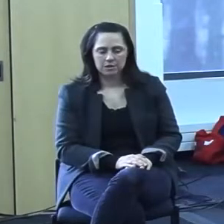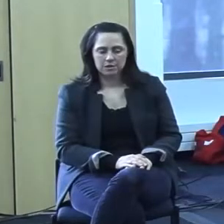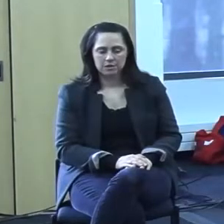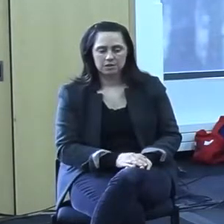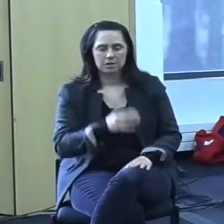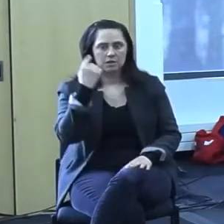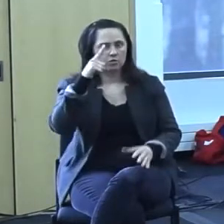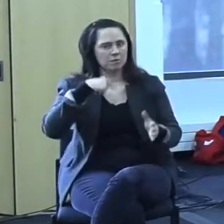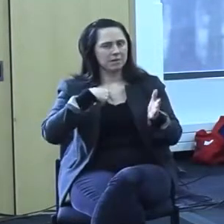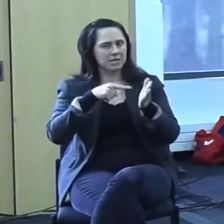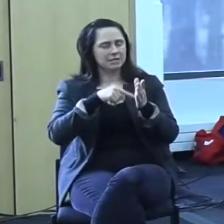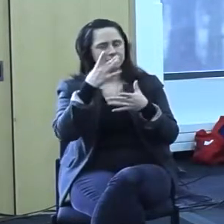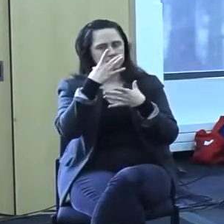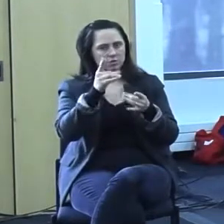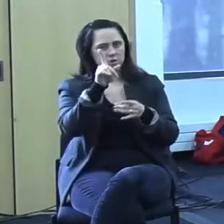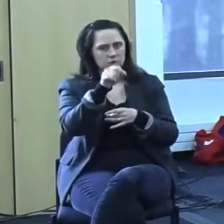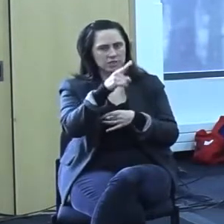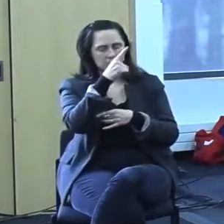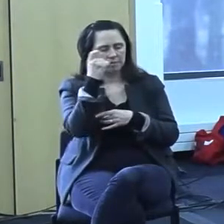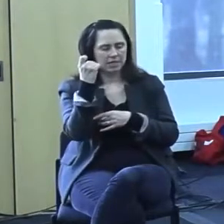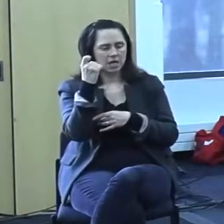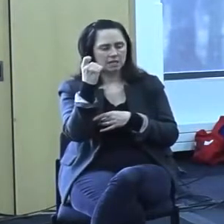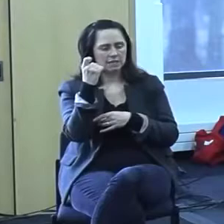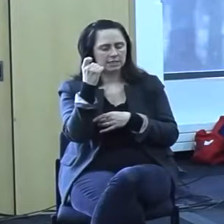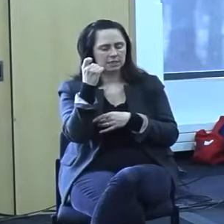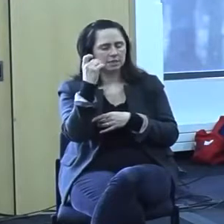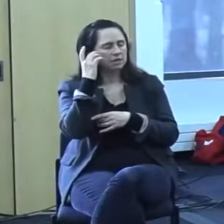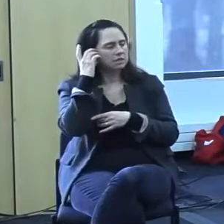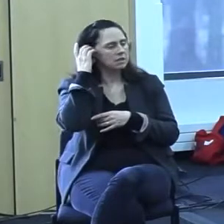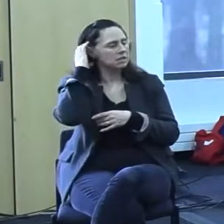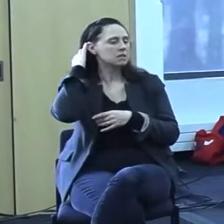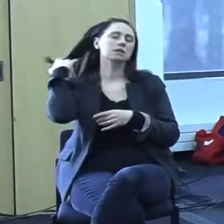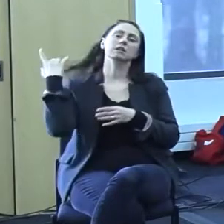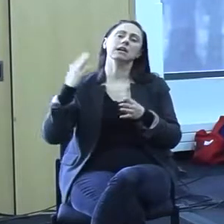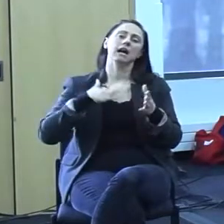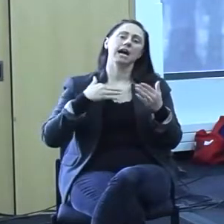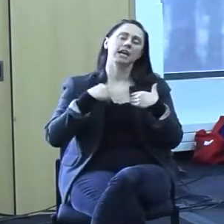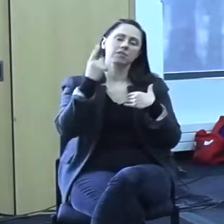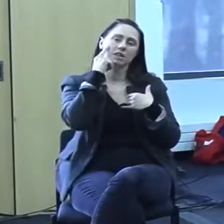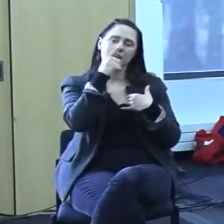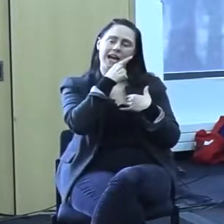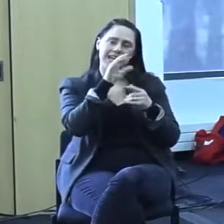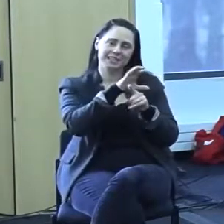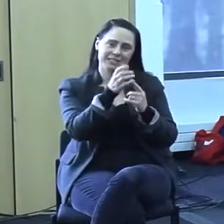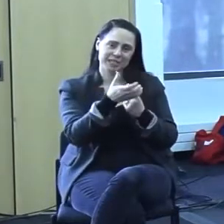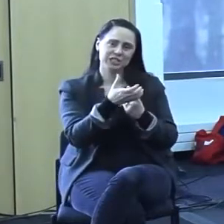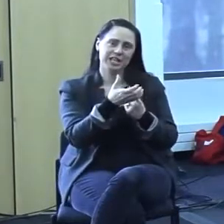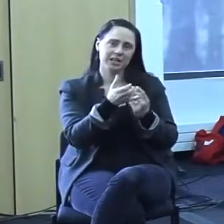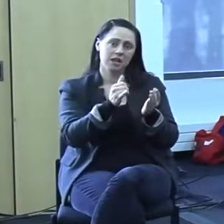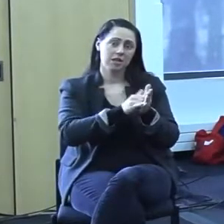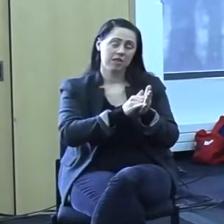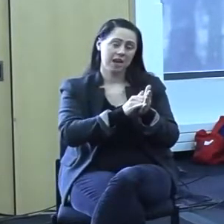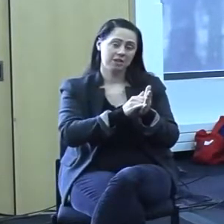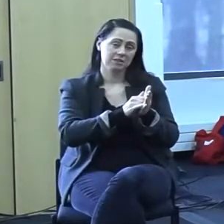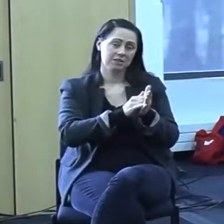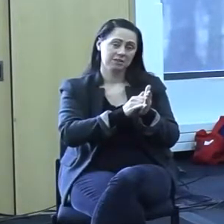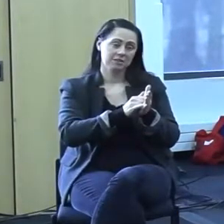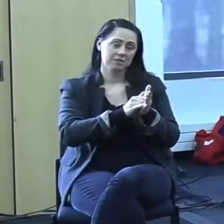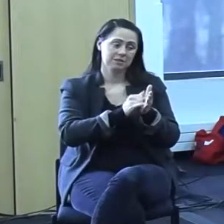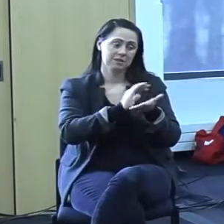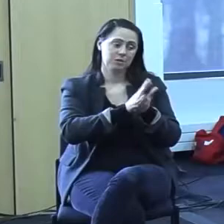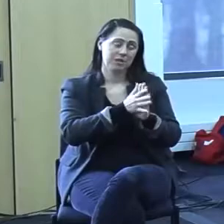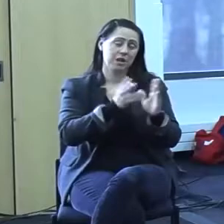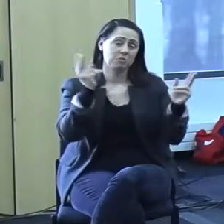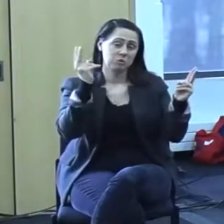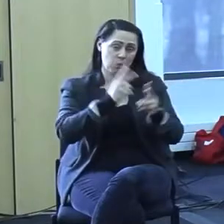For me, this is an interesting question because I have a eye condition that like